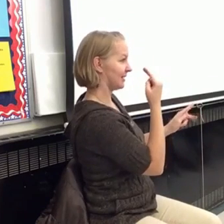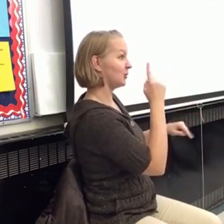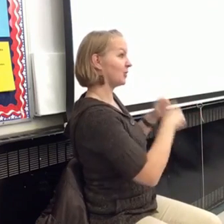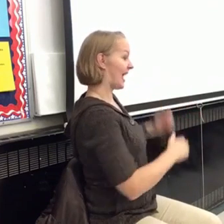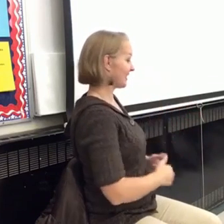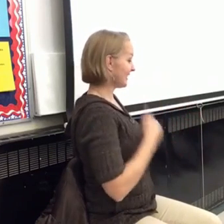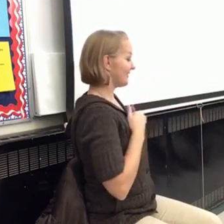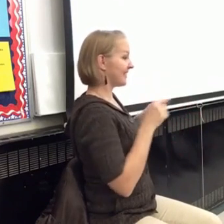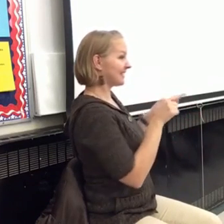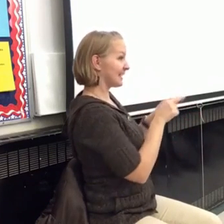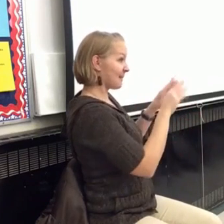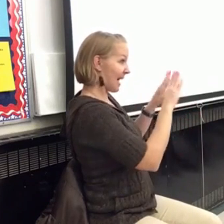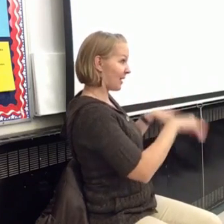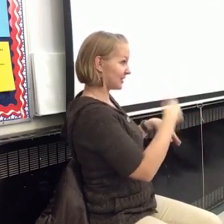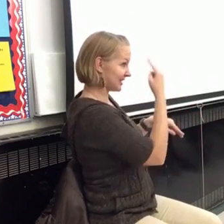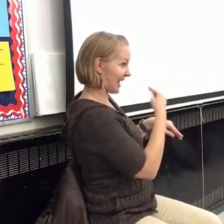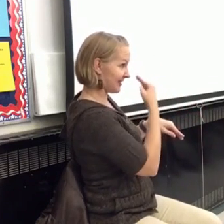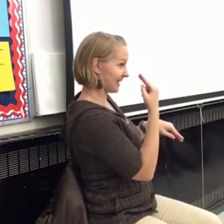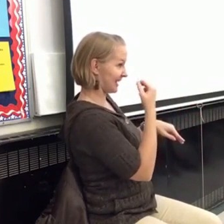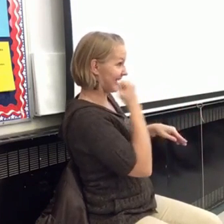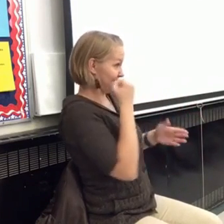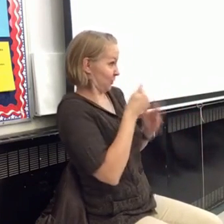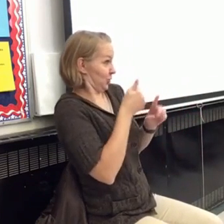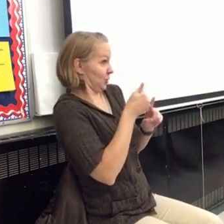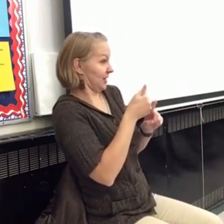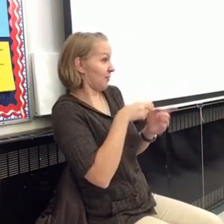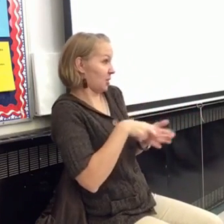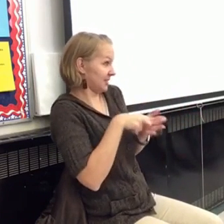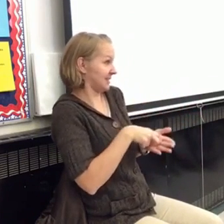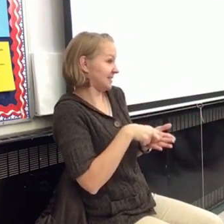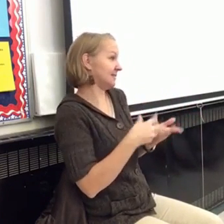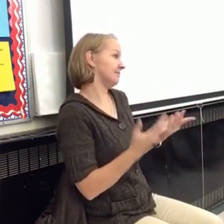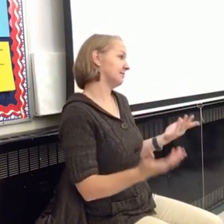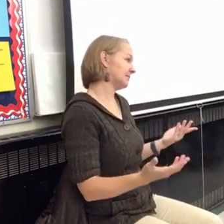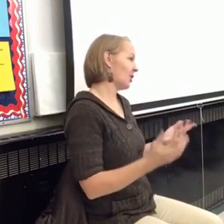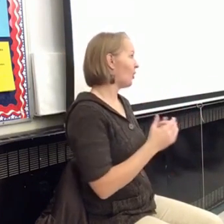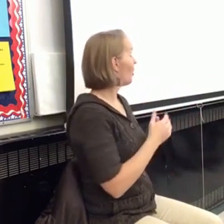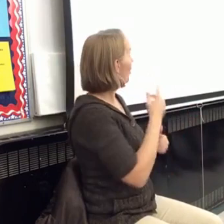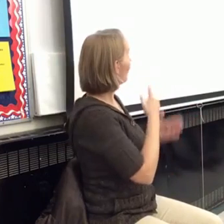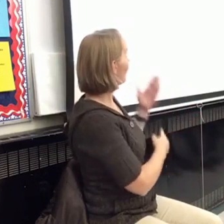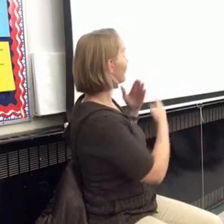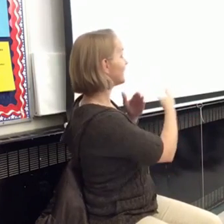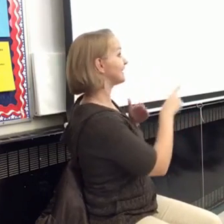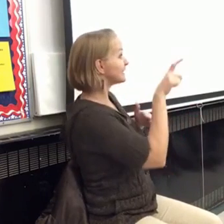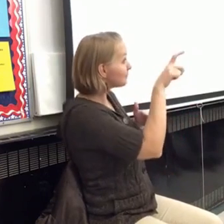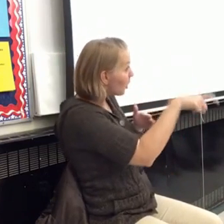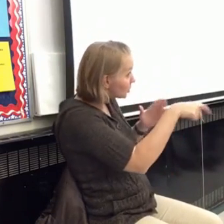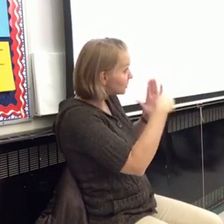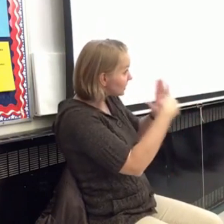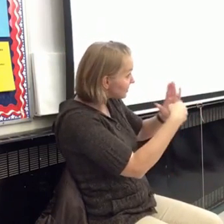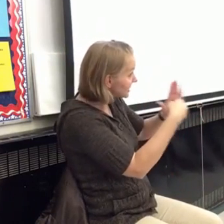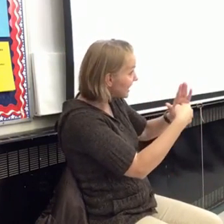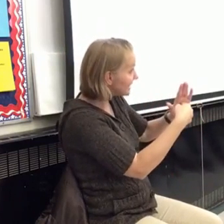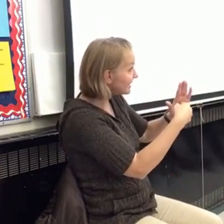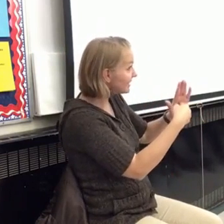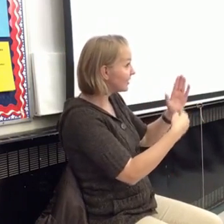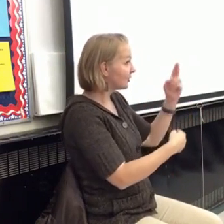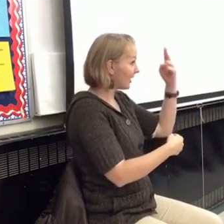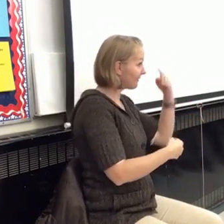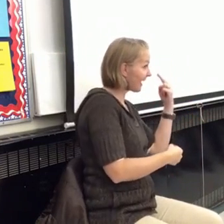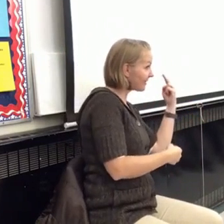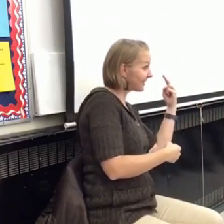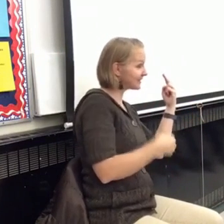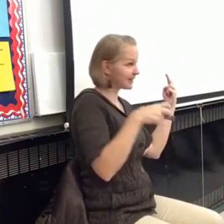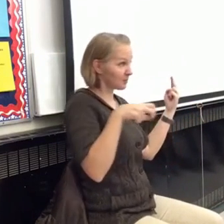Catholic. All of these are going to come from this whole Protestant idea. So what this is supposed to represent is you have the Catholics on the left,